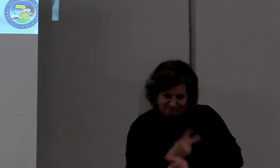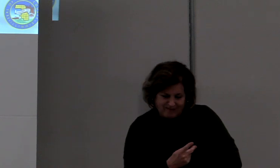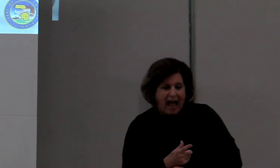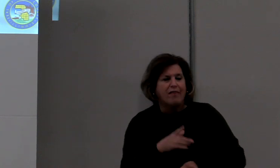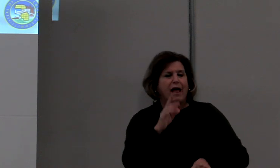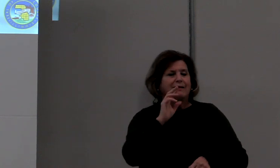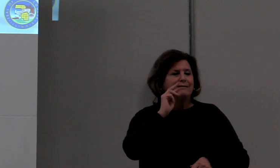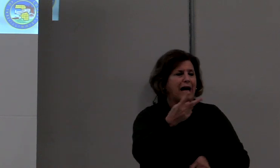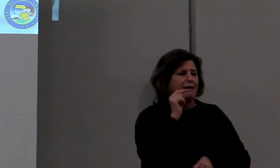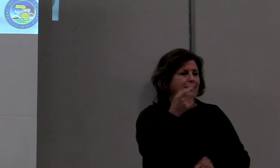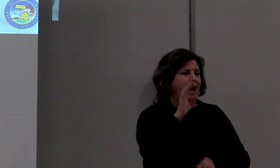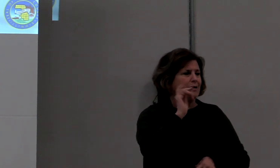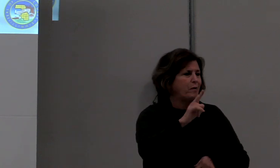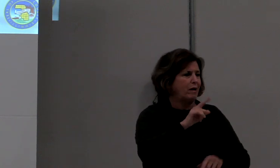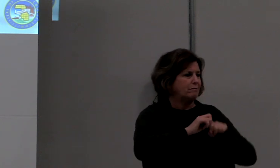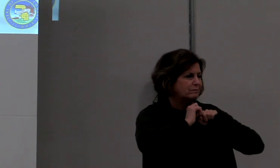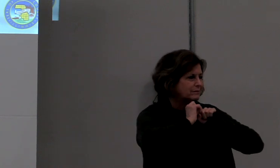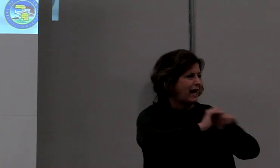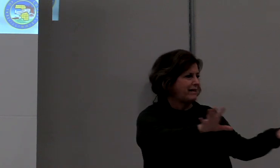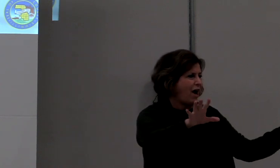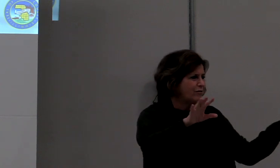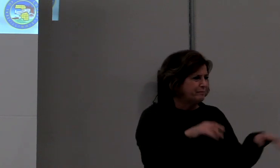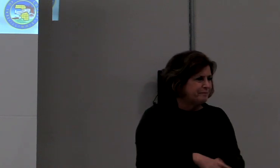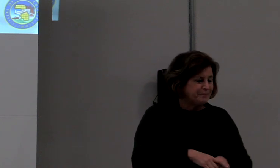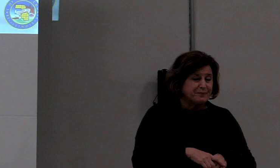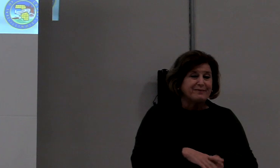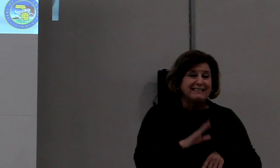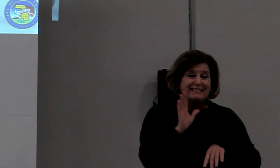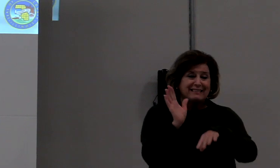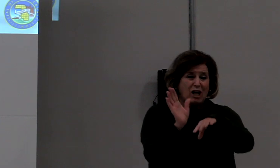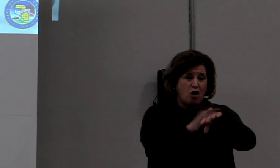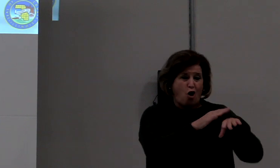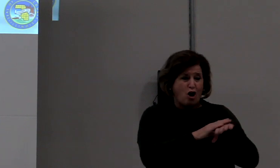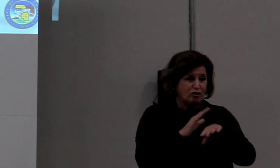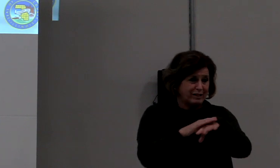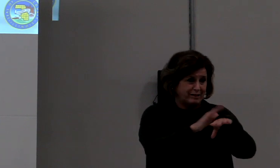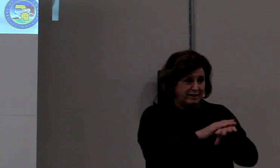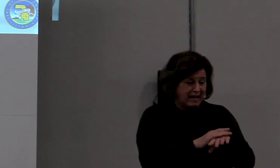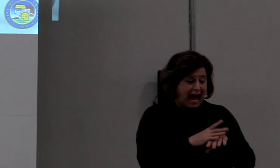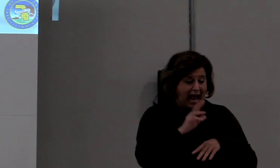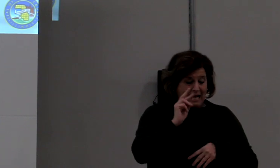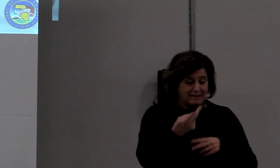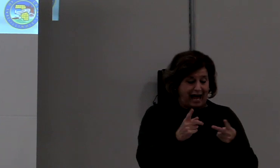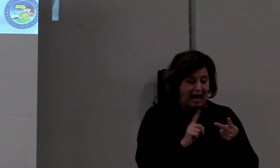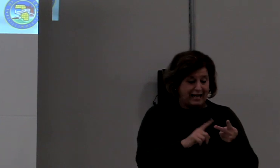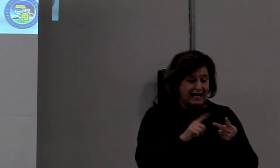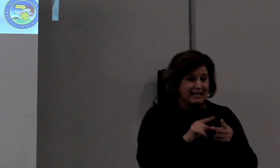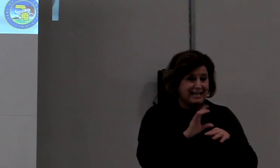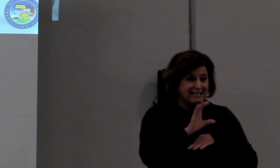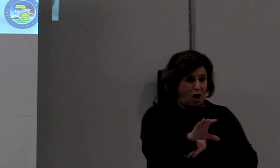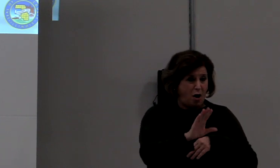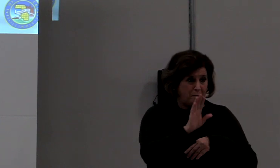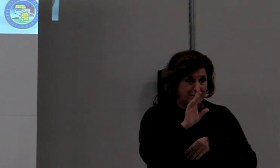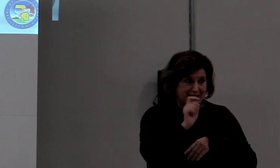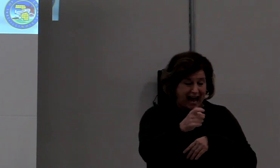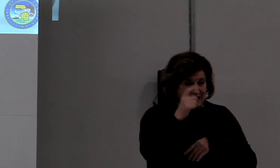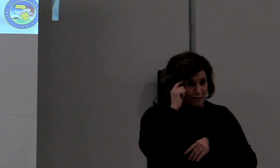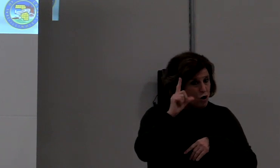second tax bills are generated. Just a word of caution, the second installment tax bill